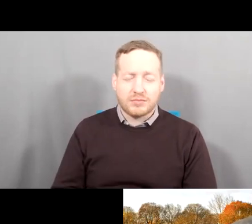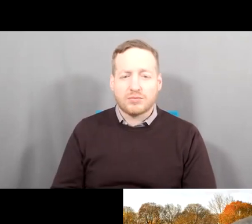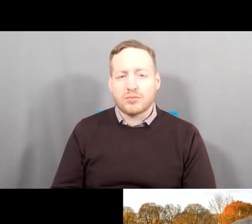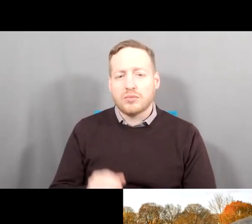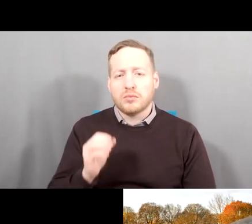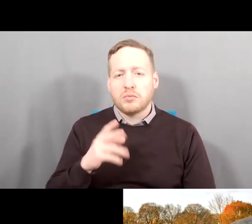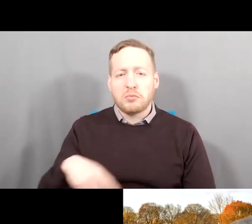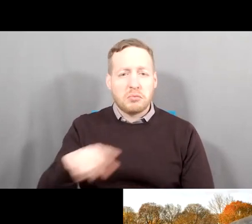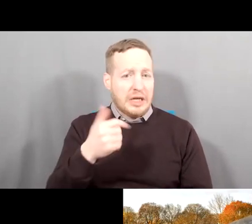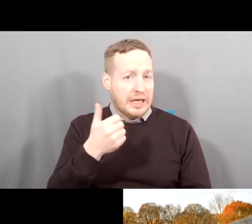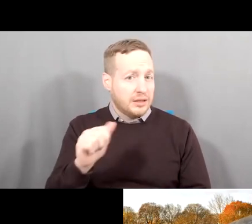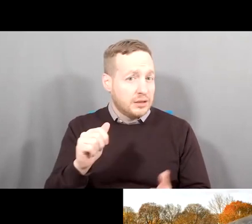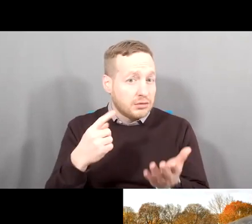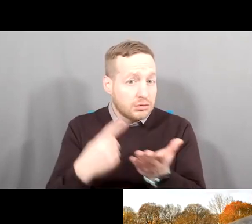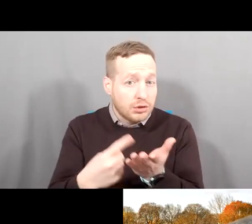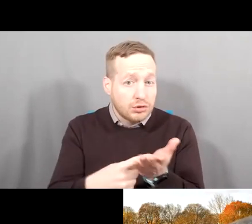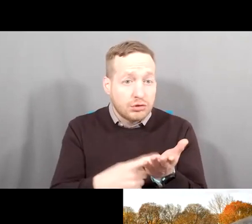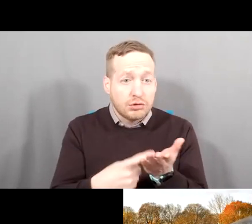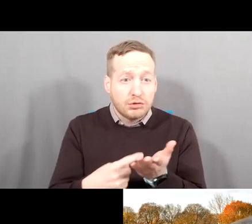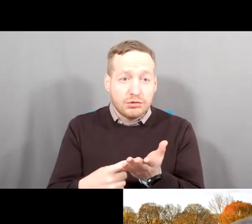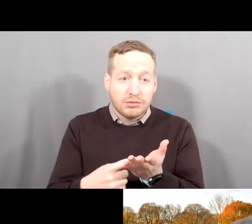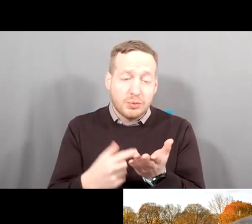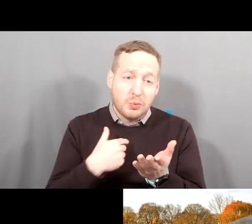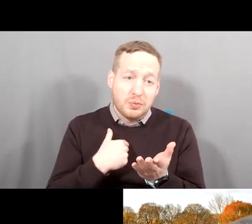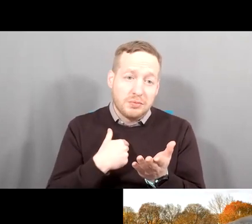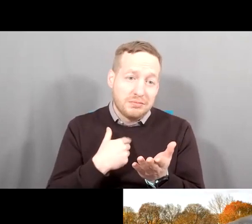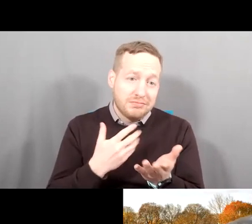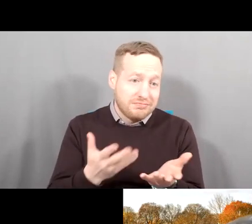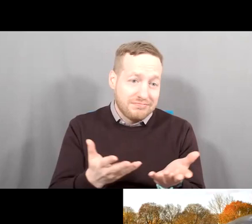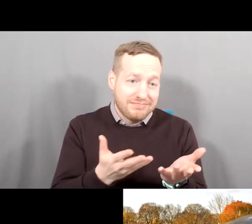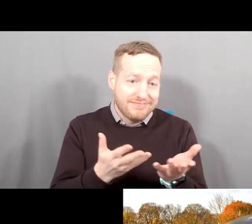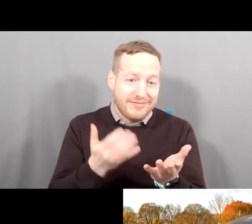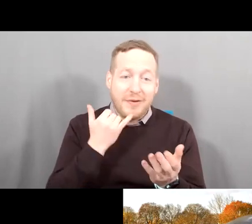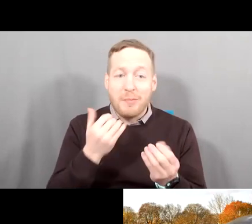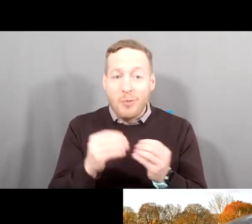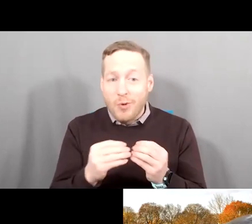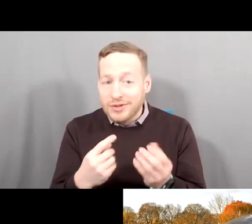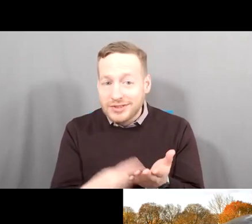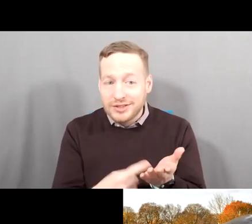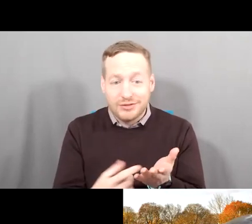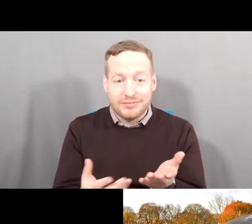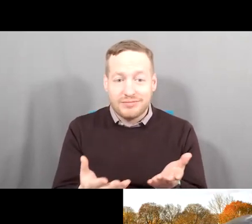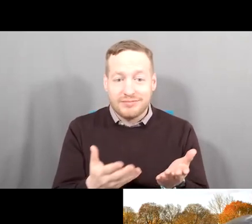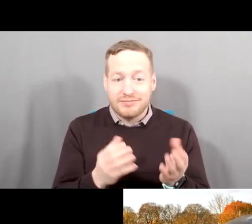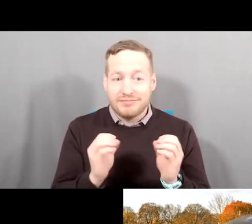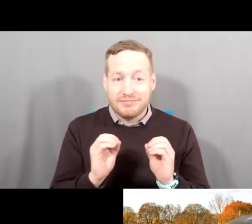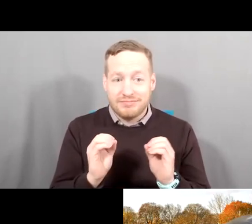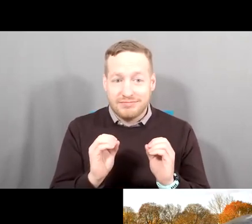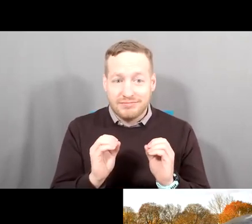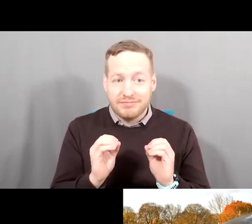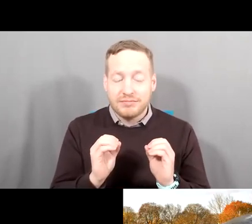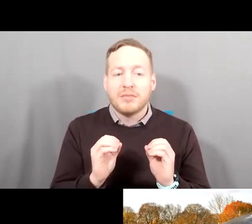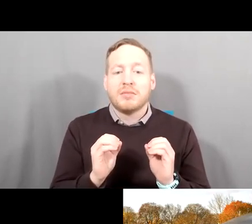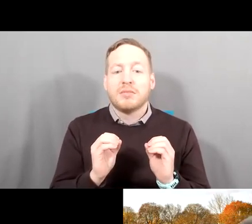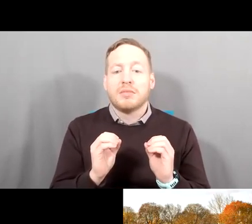Nelson. So is there any discussion on this motion on the floor? Or more discussion, I